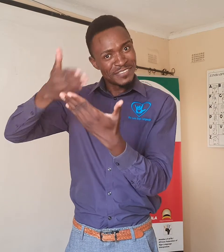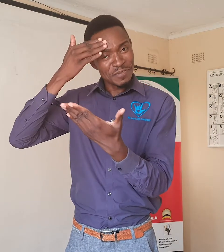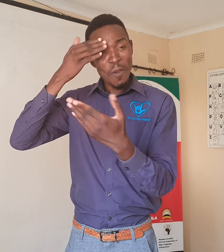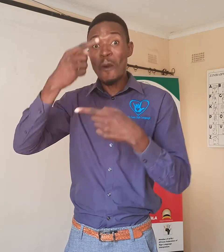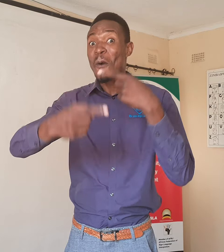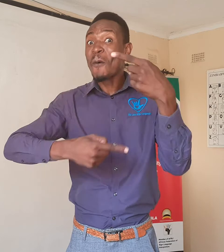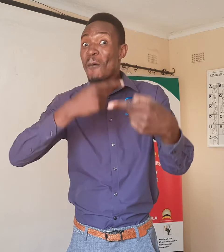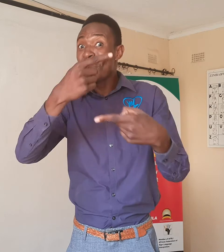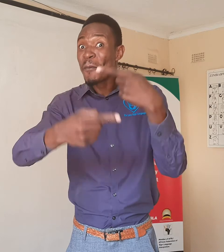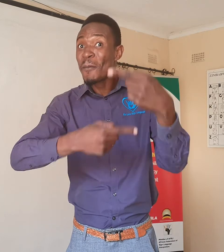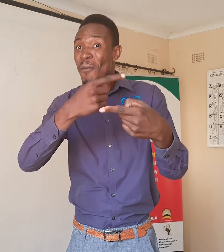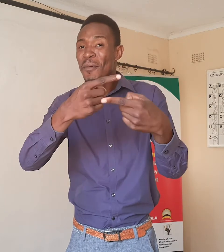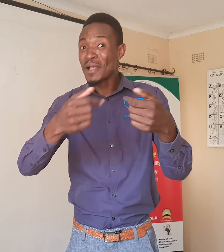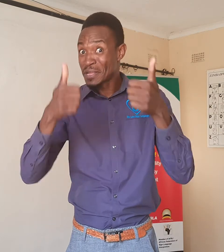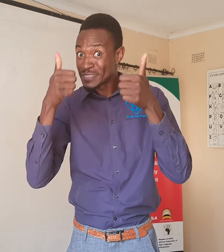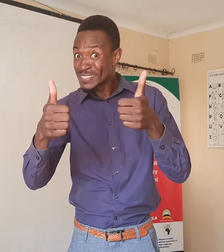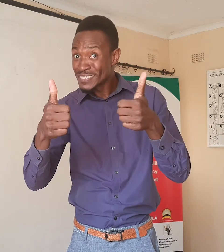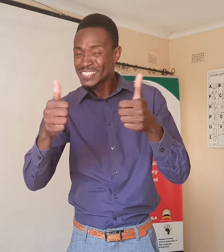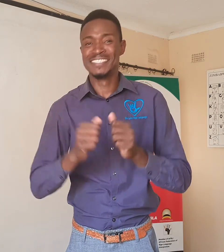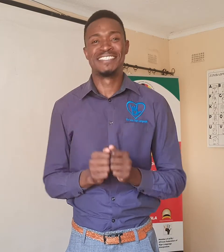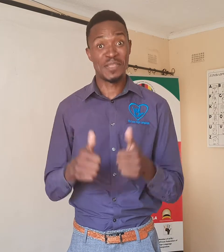Welcome to Sign Language Learning, and we are continuing.